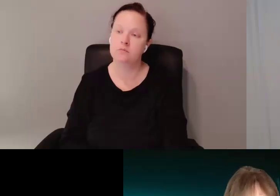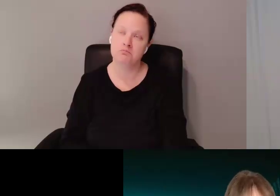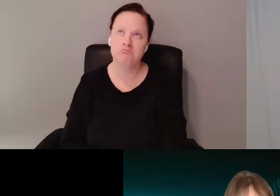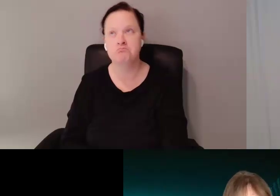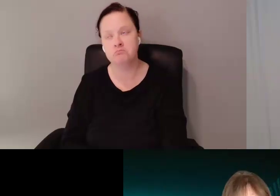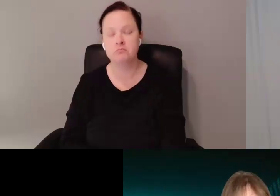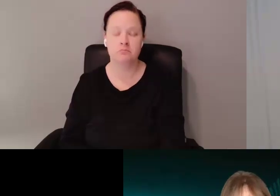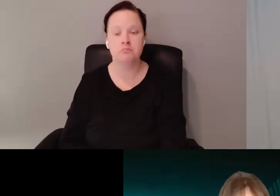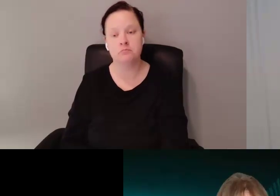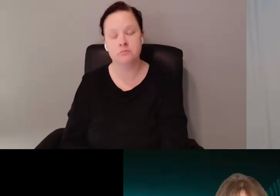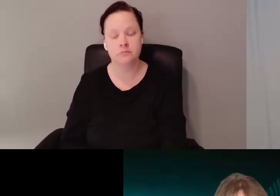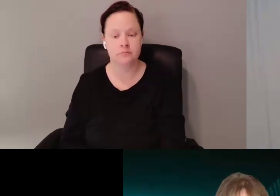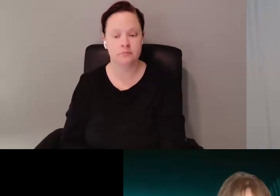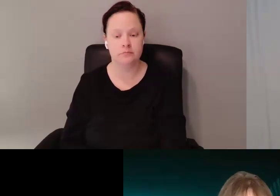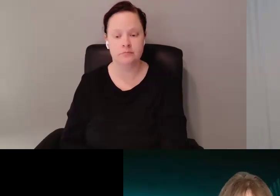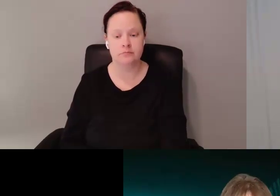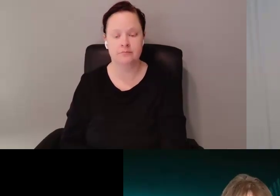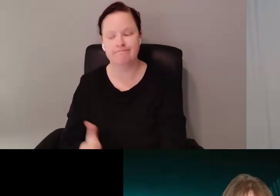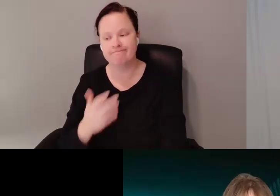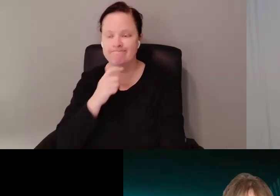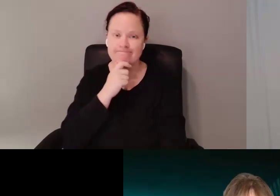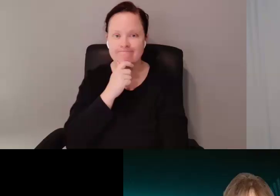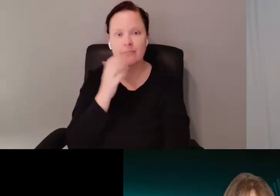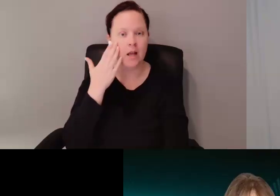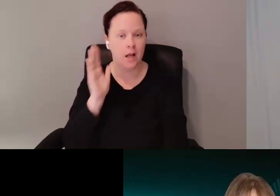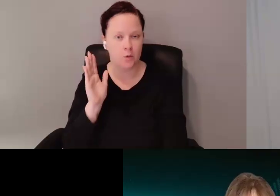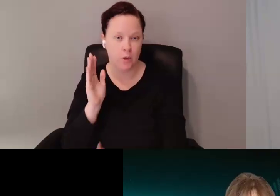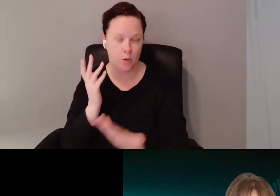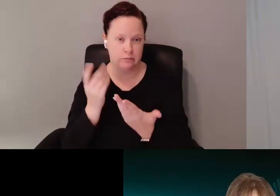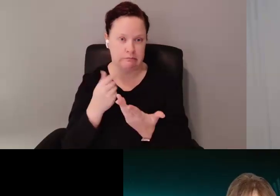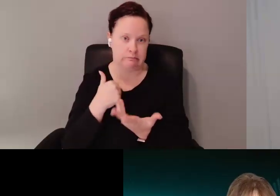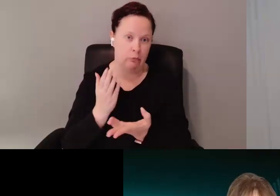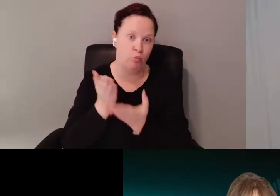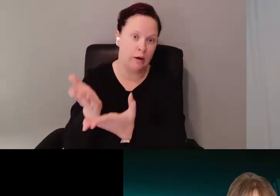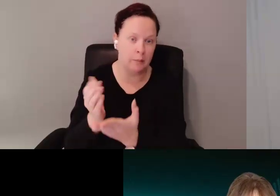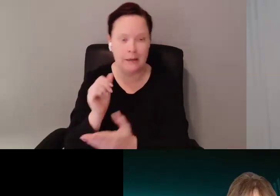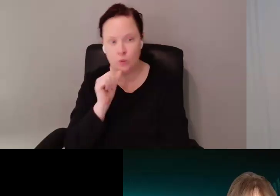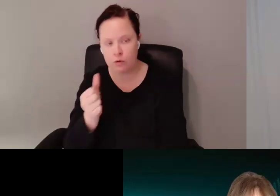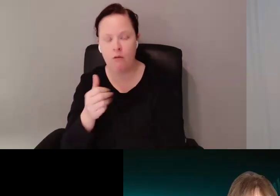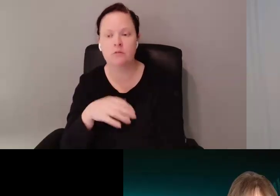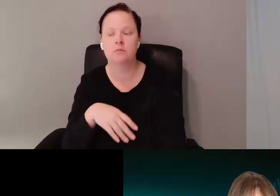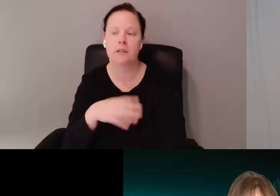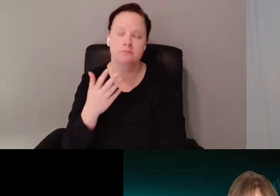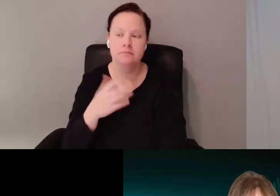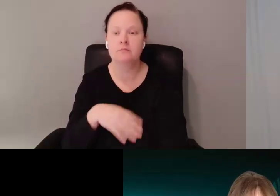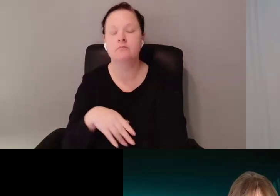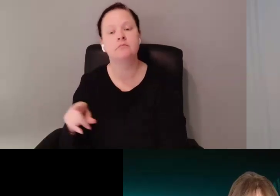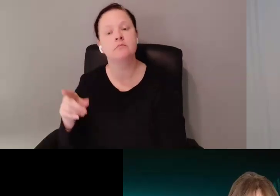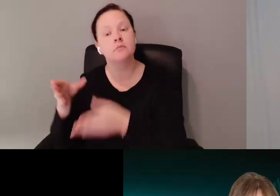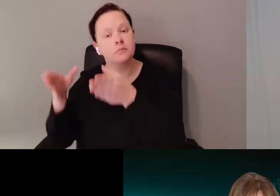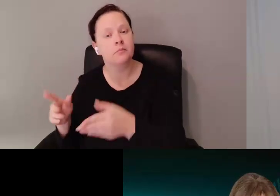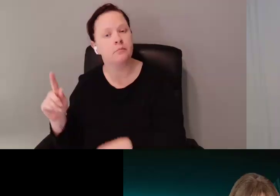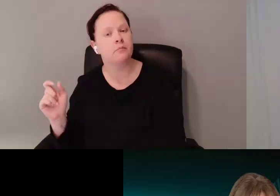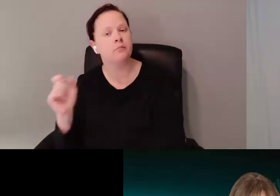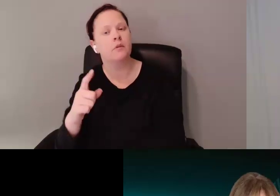mean, this is kind of subject, I don't know if there's sort of a recommended amount, but someone's asking, like, what do you think the